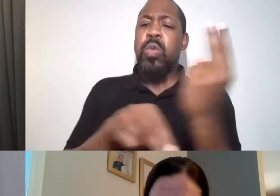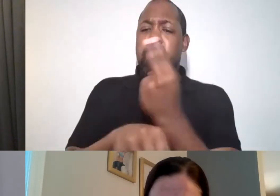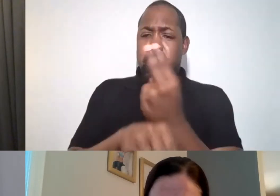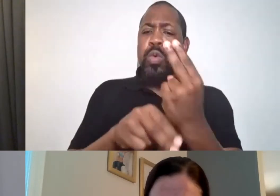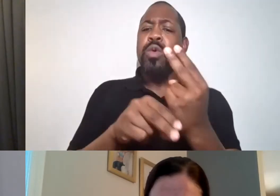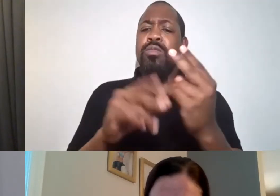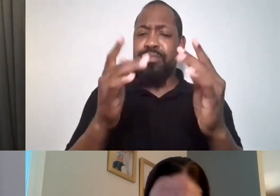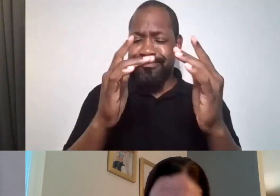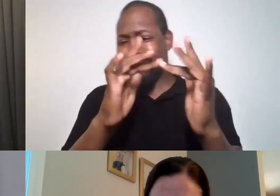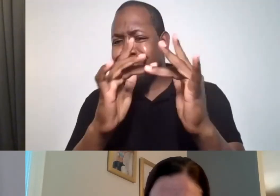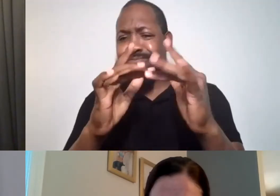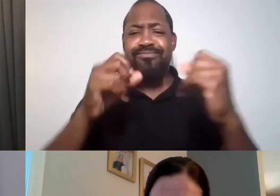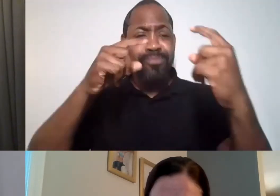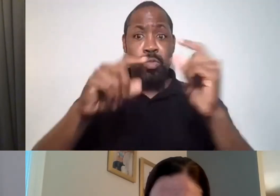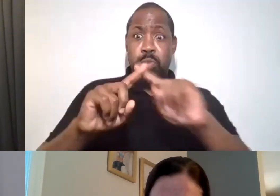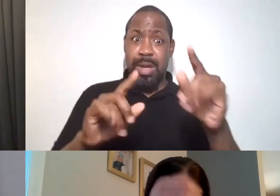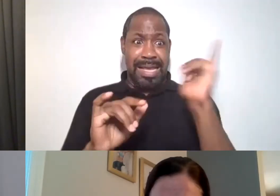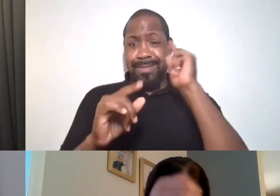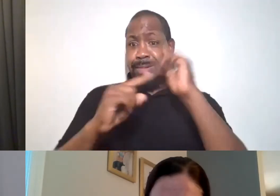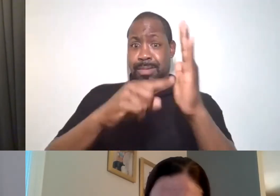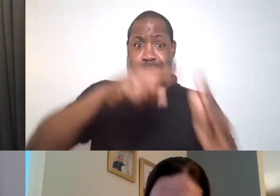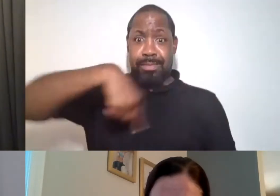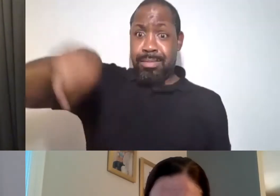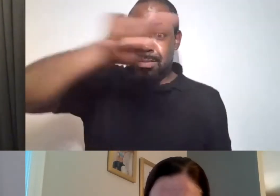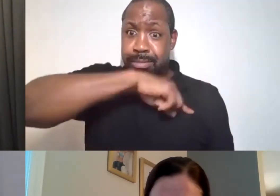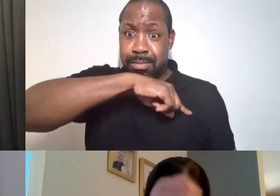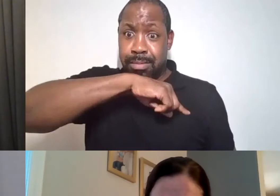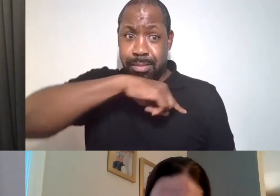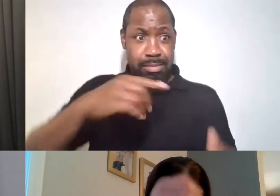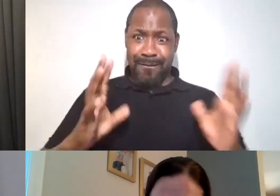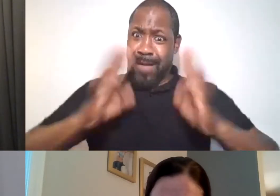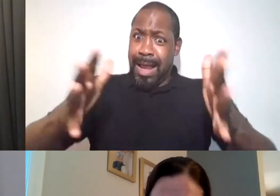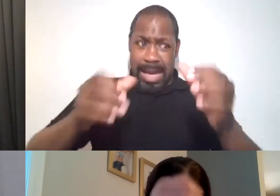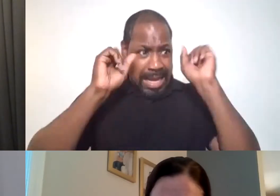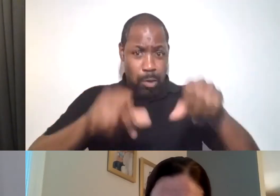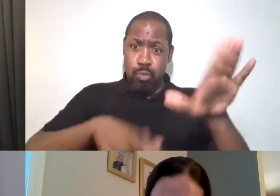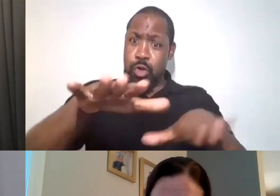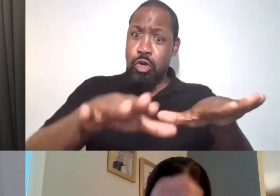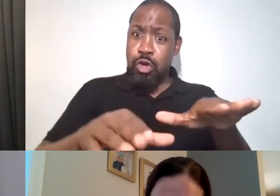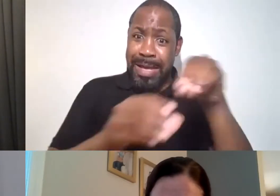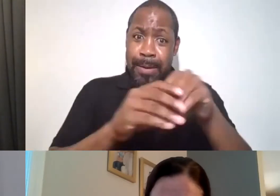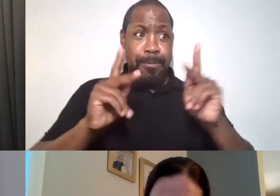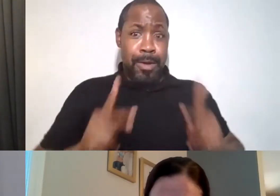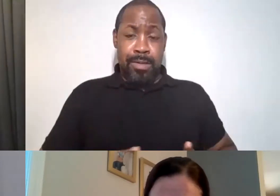not come into a meeting in person. You could join by the electronic means. But all of us